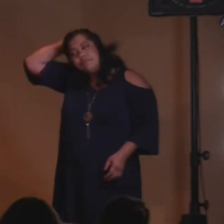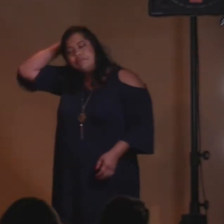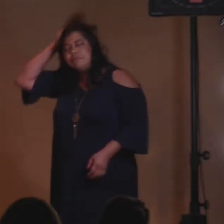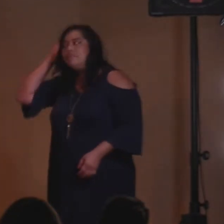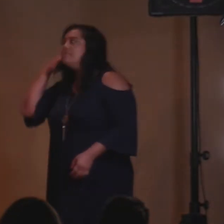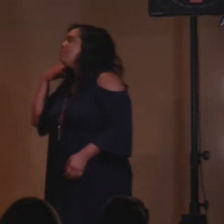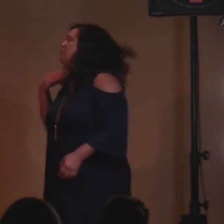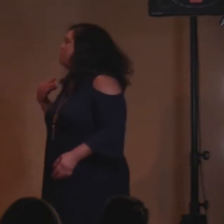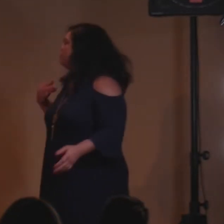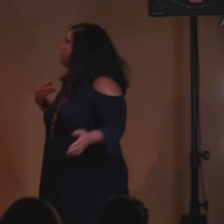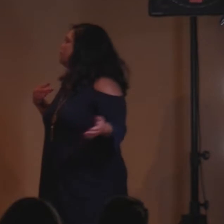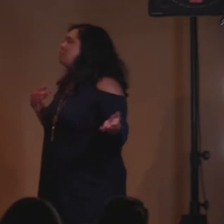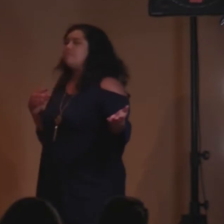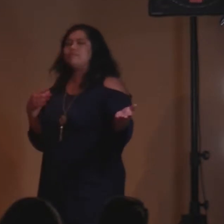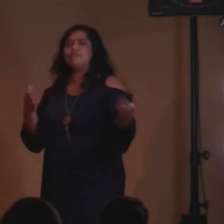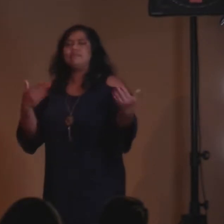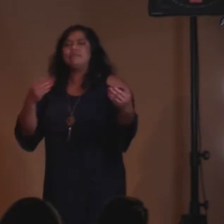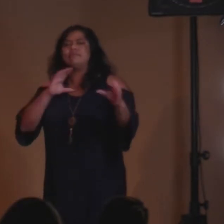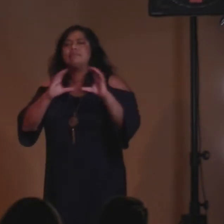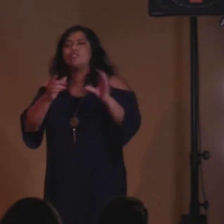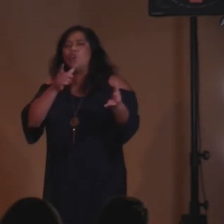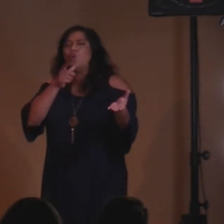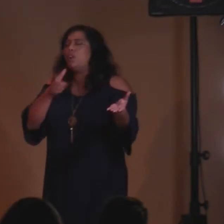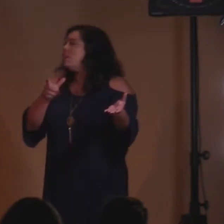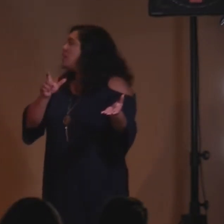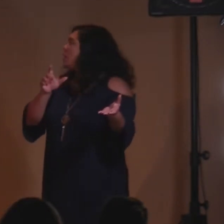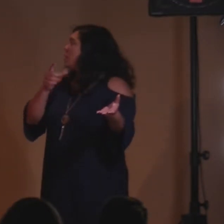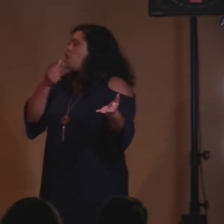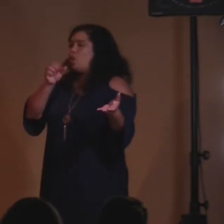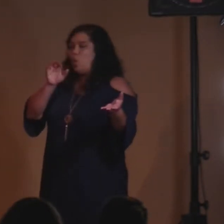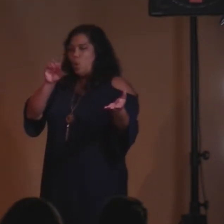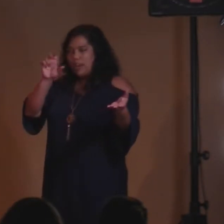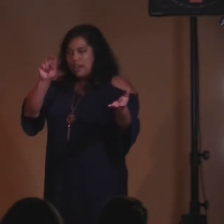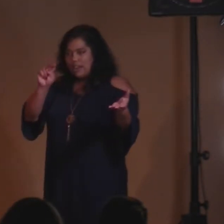conversation, somebody tell me, who is this? Gordon Ramsay.